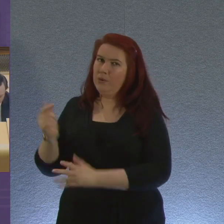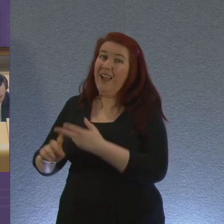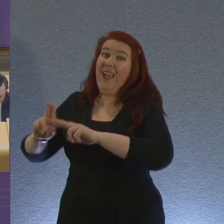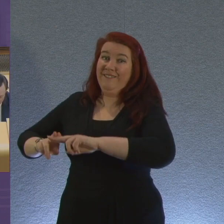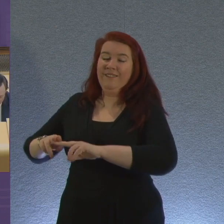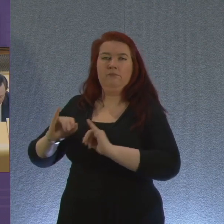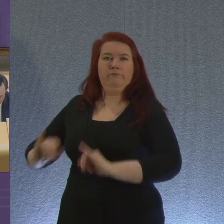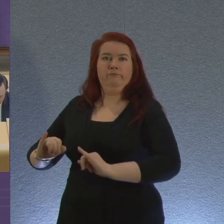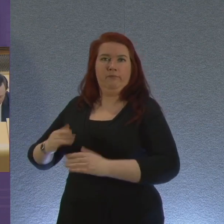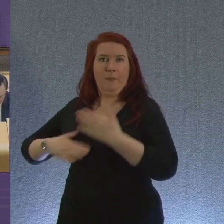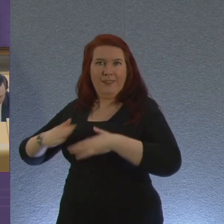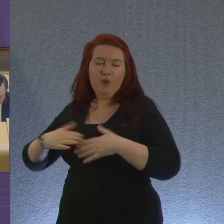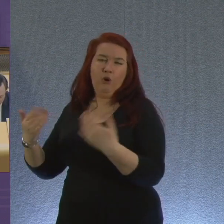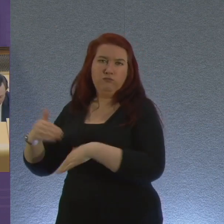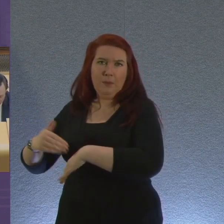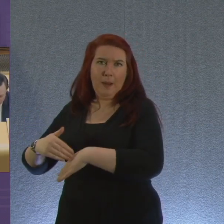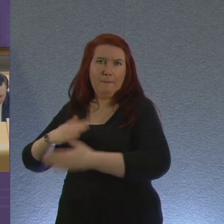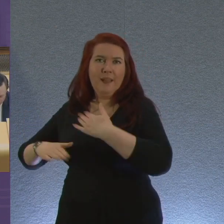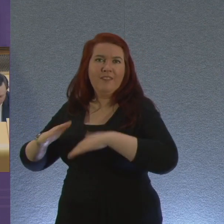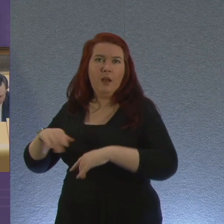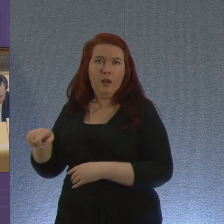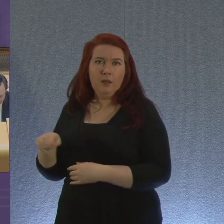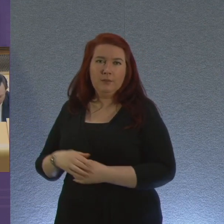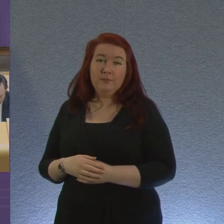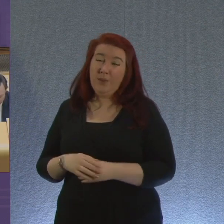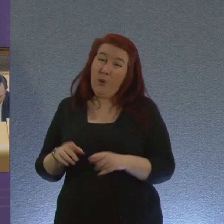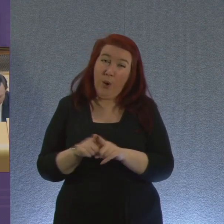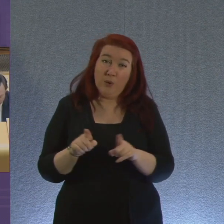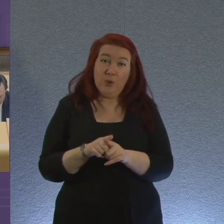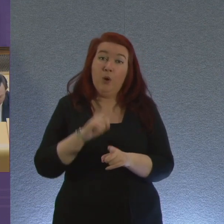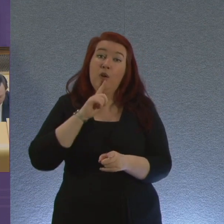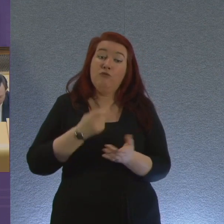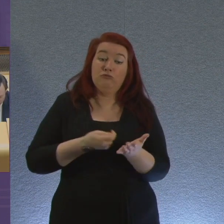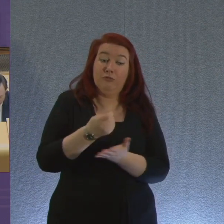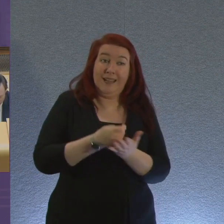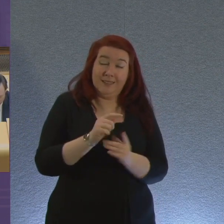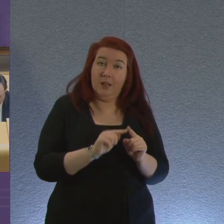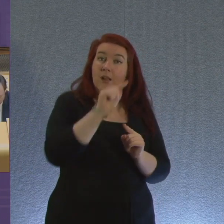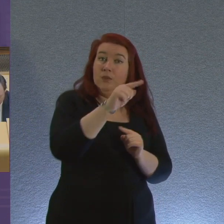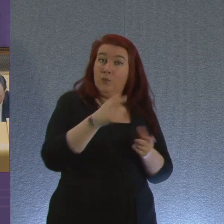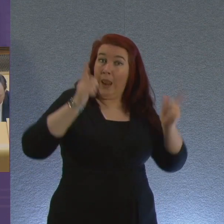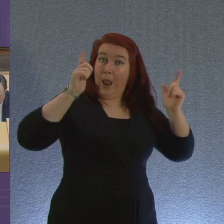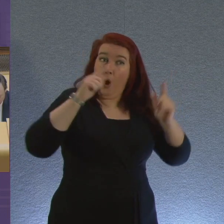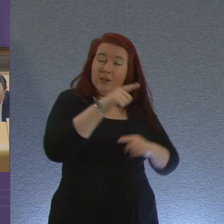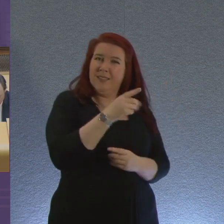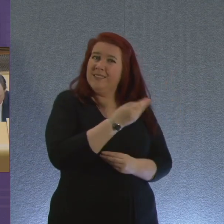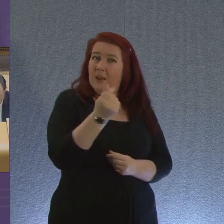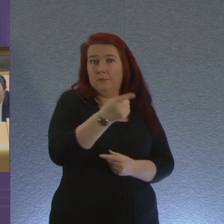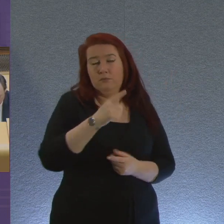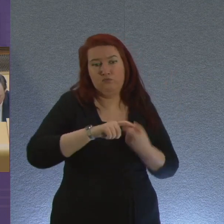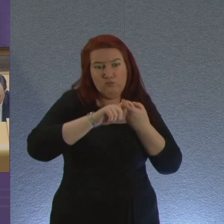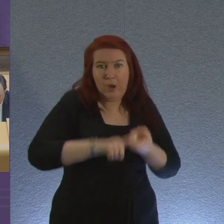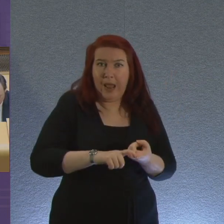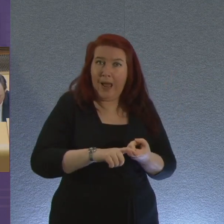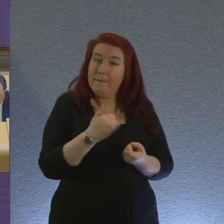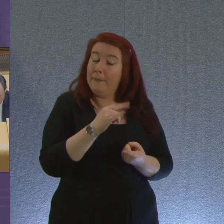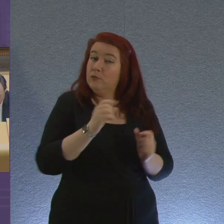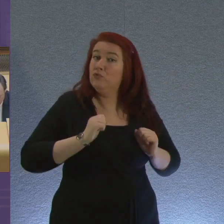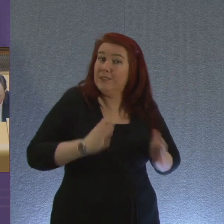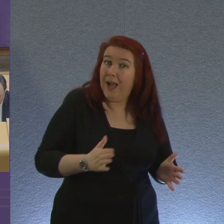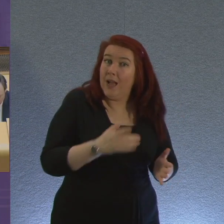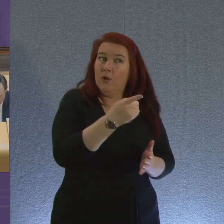many landlords do depend upon the income from private rents. For some retired individuals and couples, it might